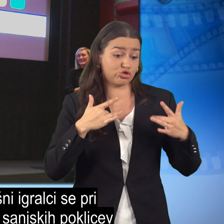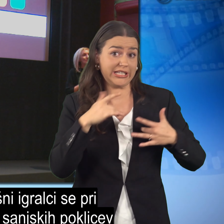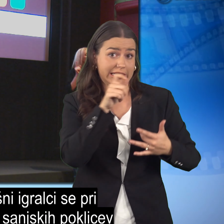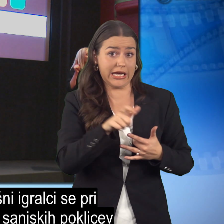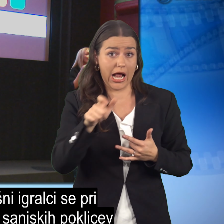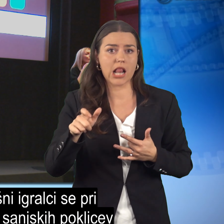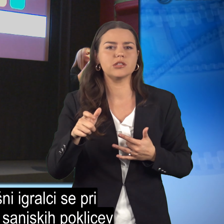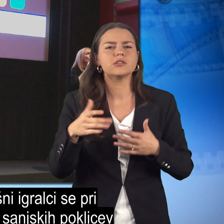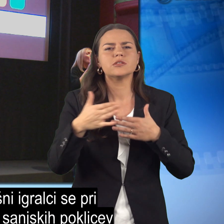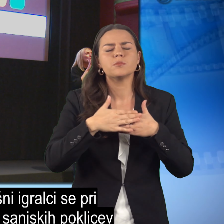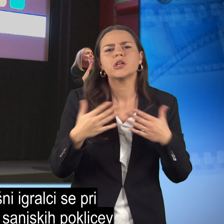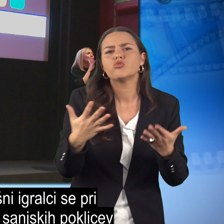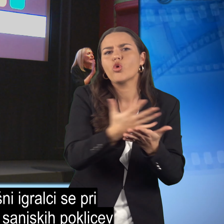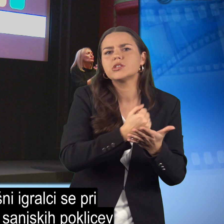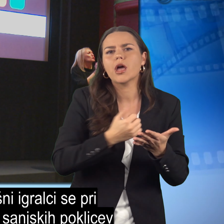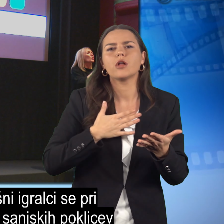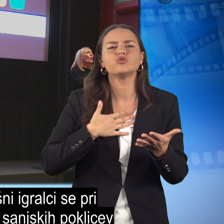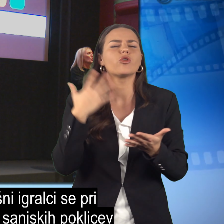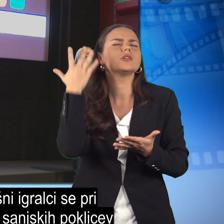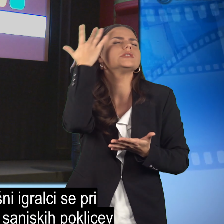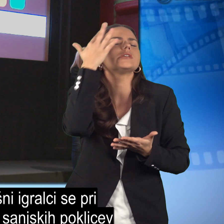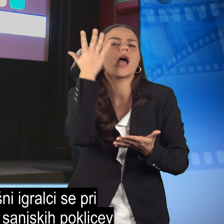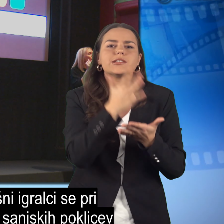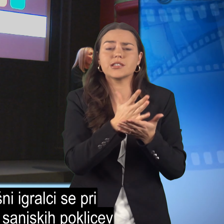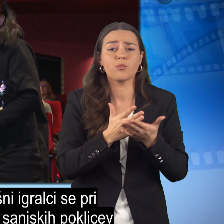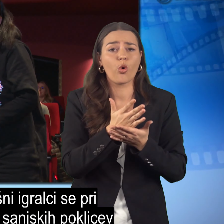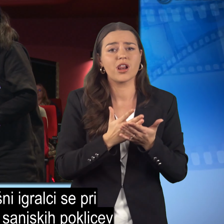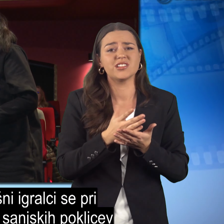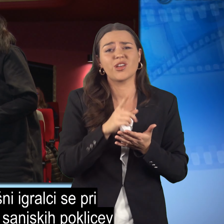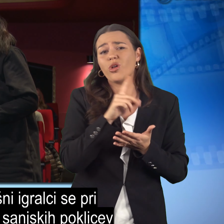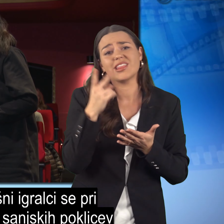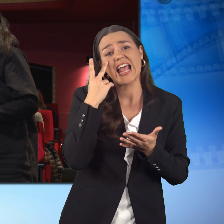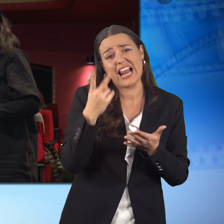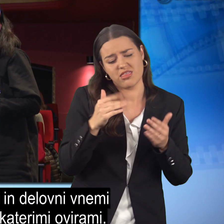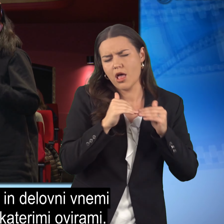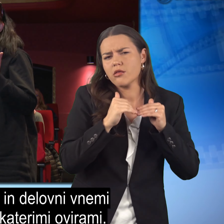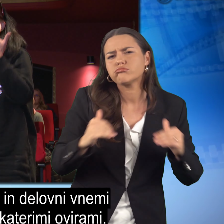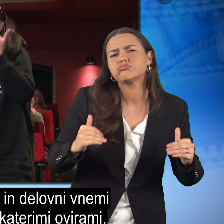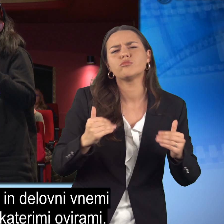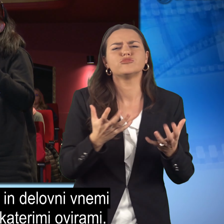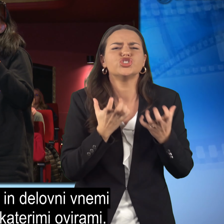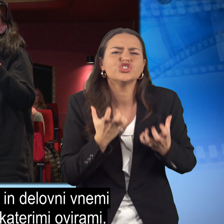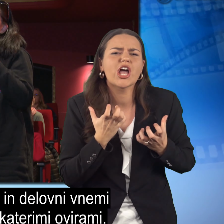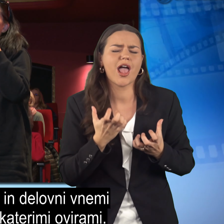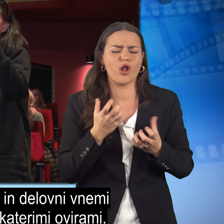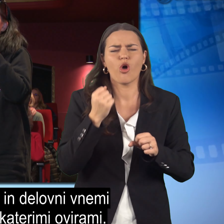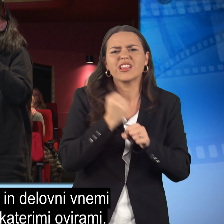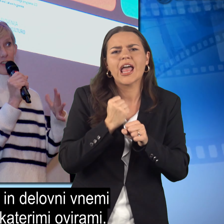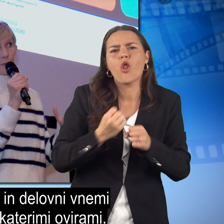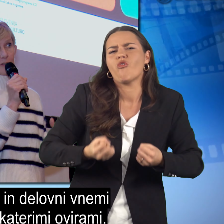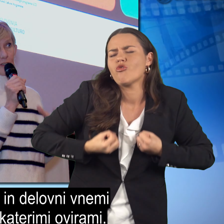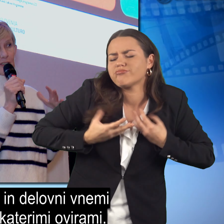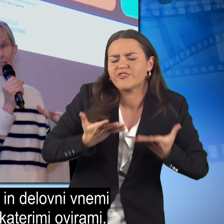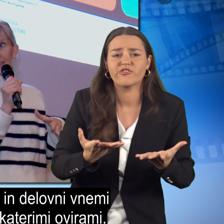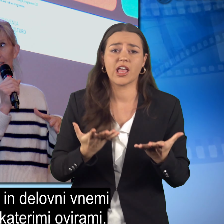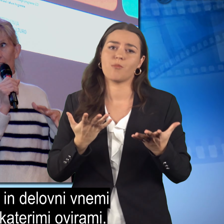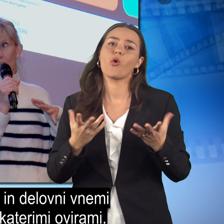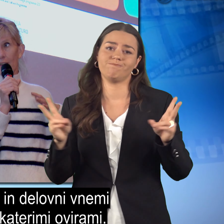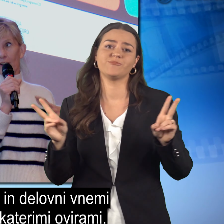Gluhi in naglušni igralci se pri doseganju svojih sanjskih poklicev kljub izredni želji in delovni